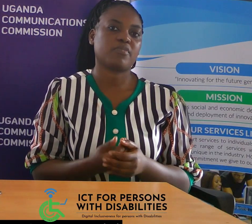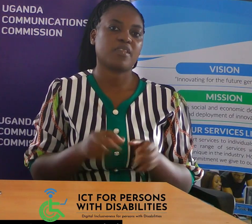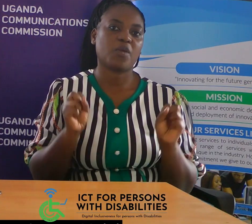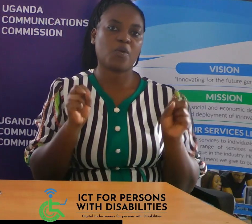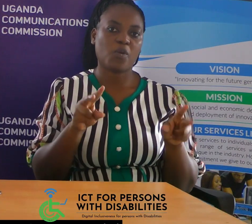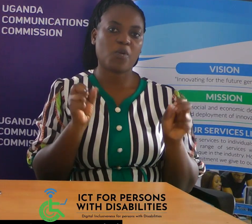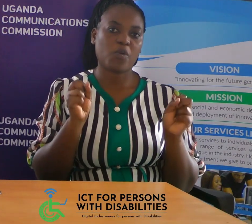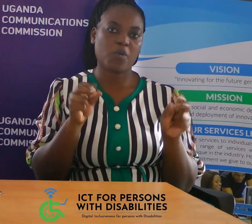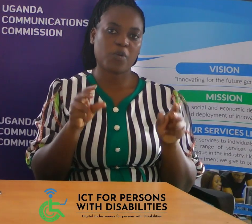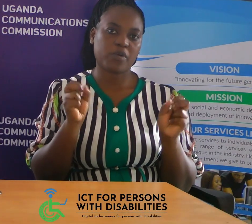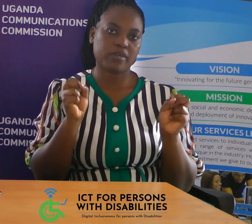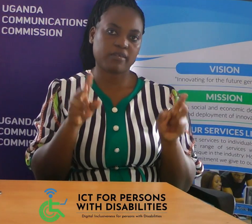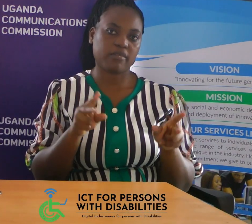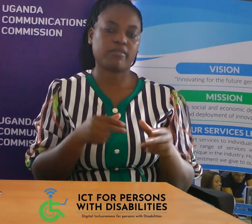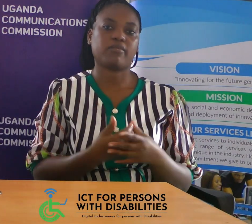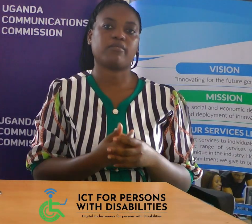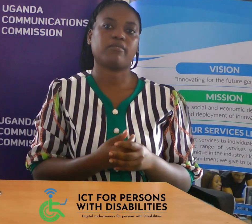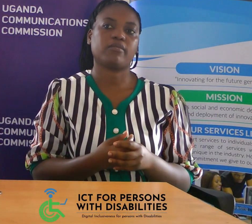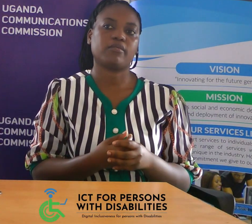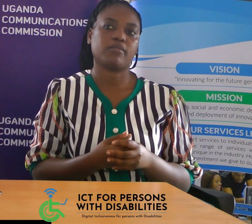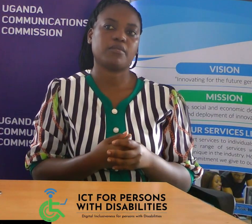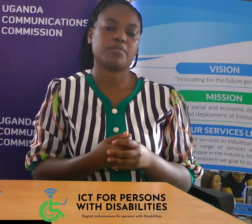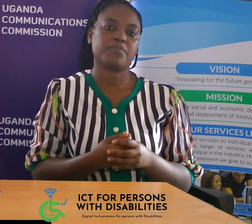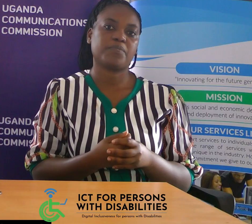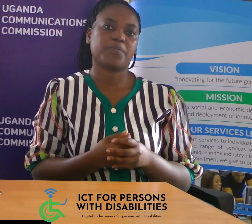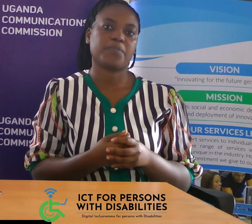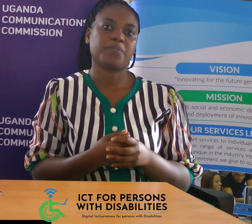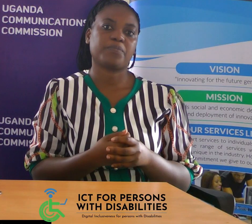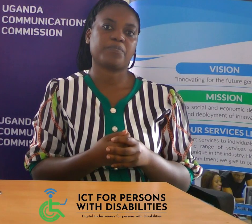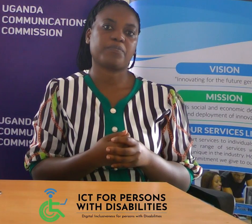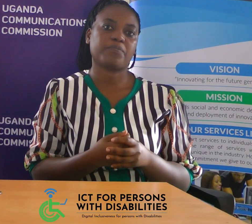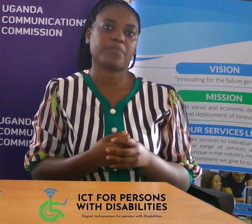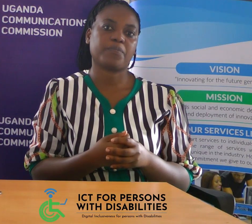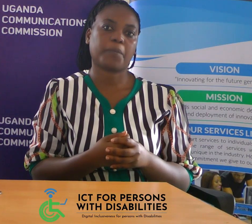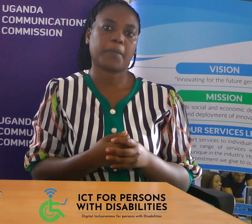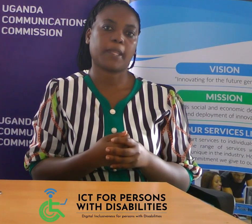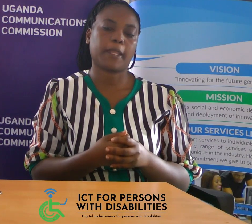have Mpiji, and then